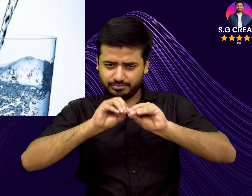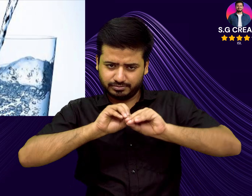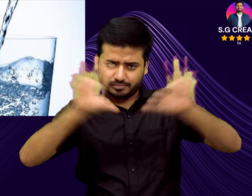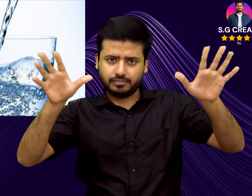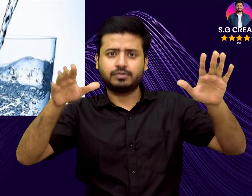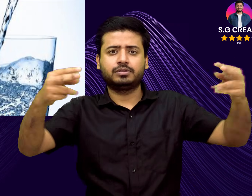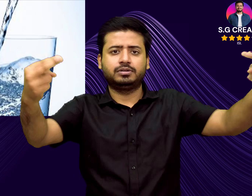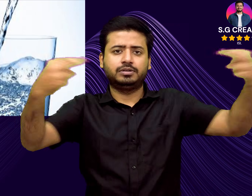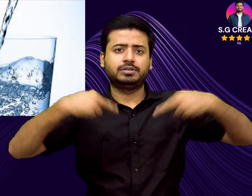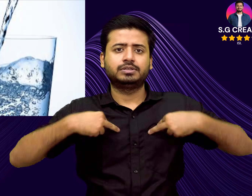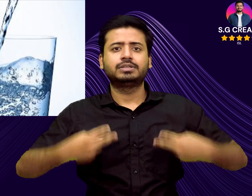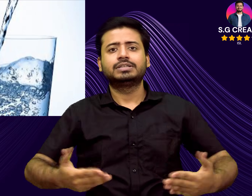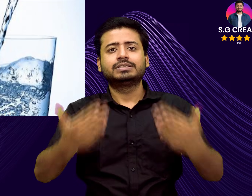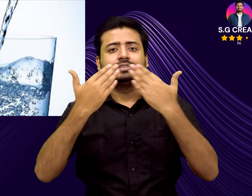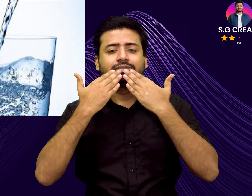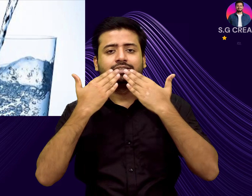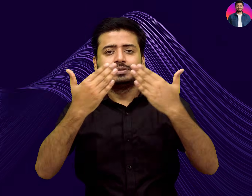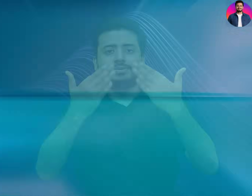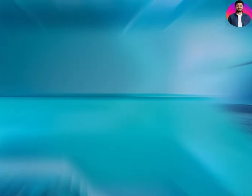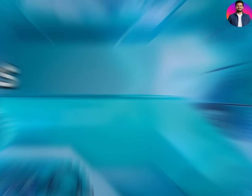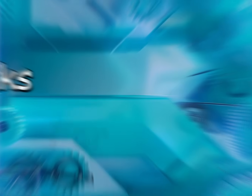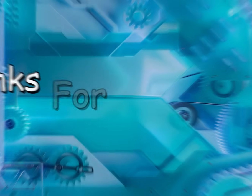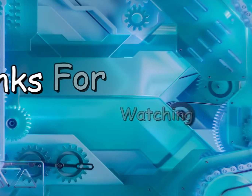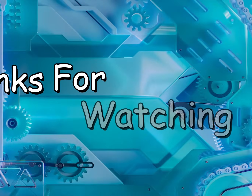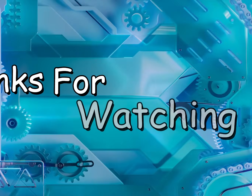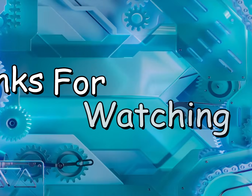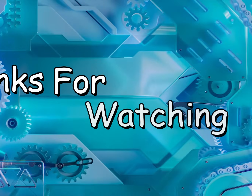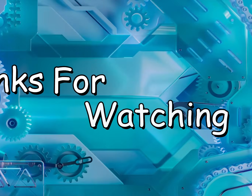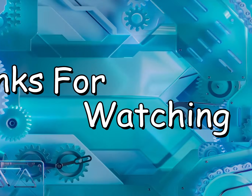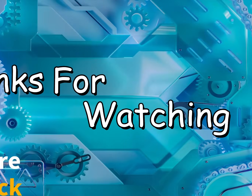regular H2O, tap/source, reverse osmosis, RO.